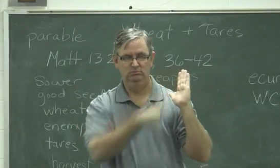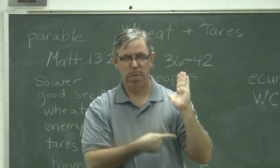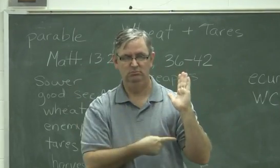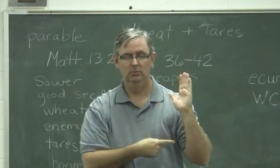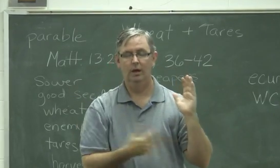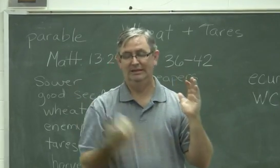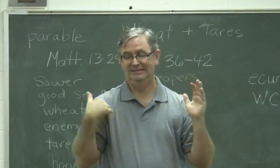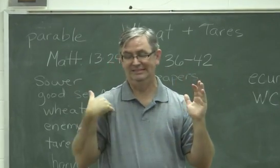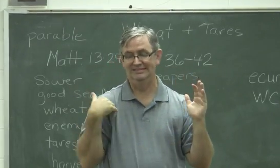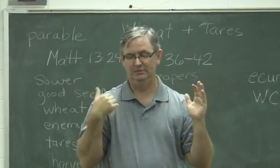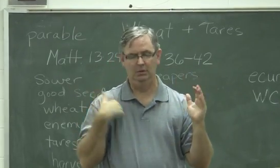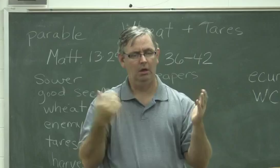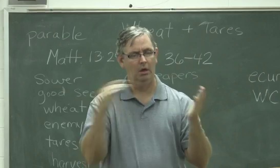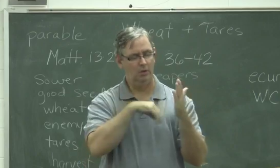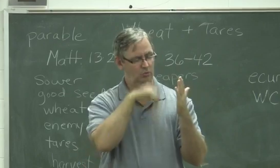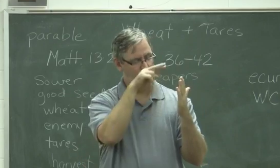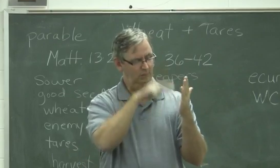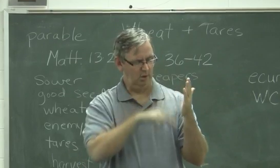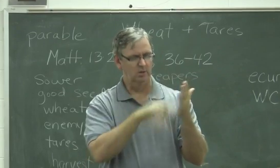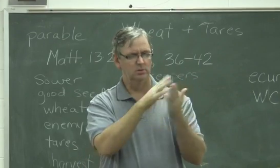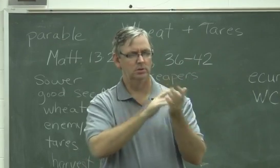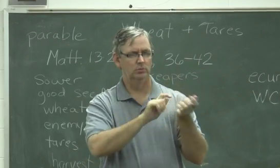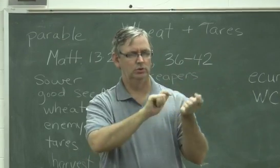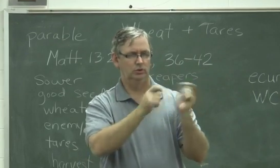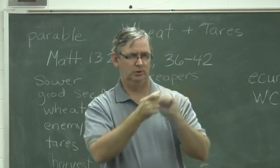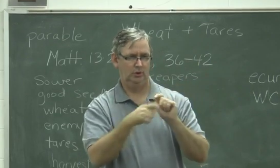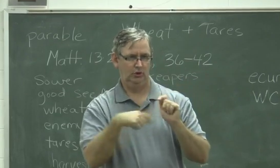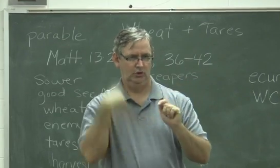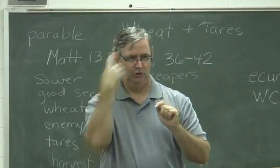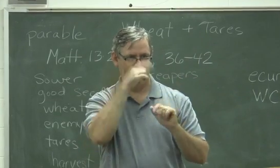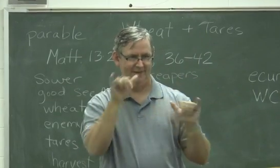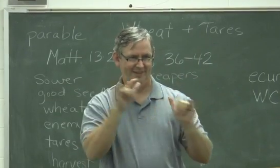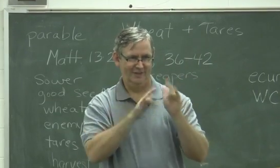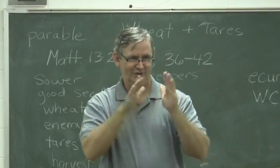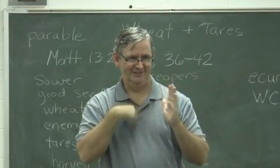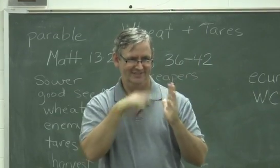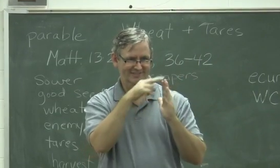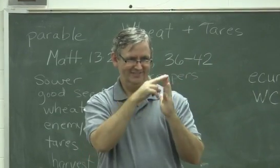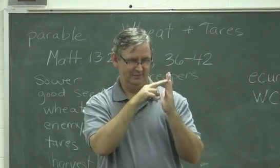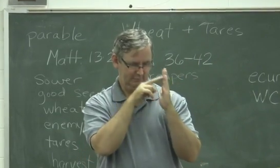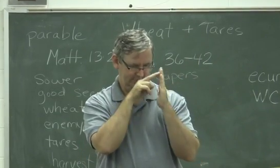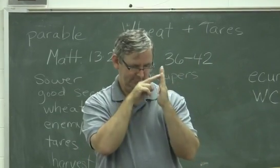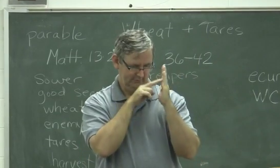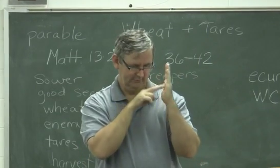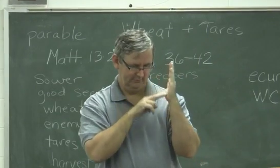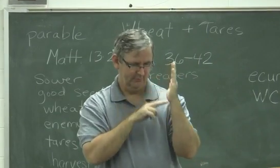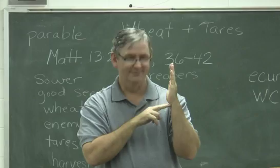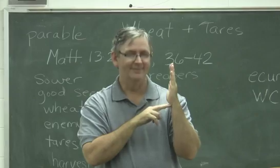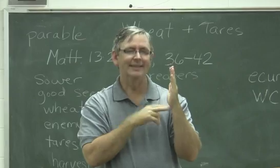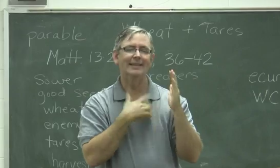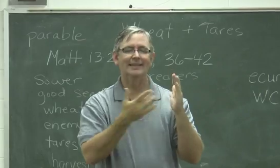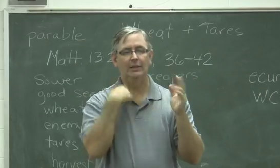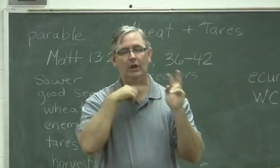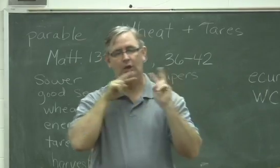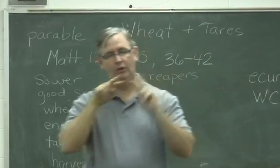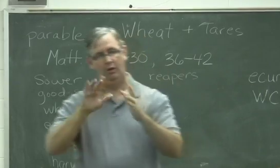He talked that the doctrines were all wrong, and he made it look like it was Christian, but it was